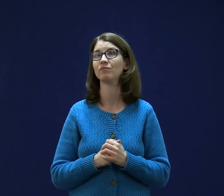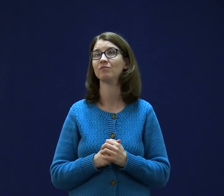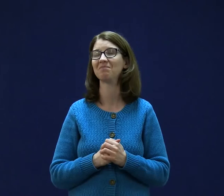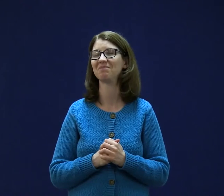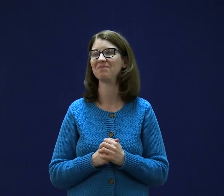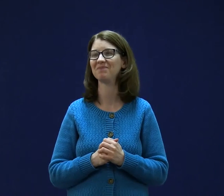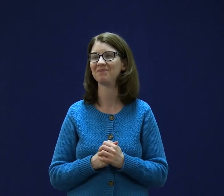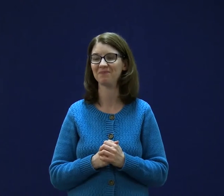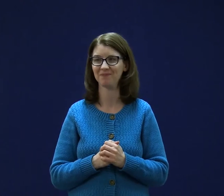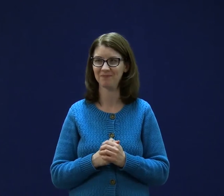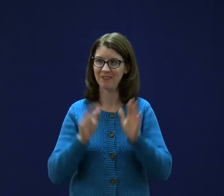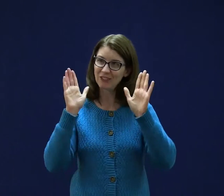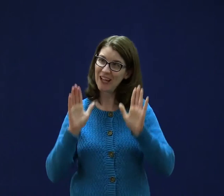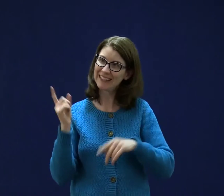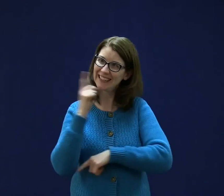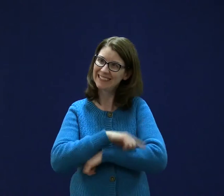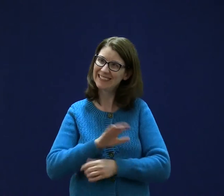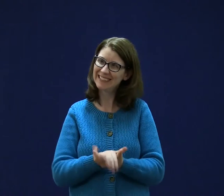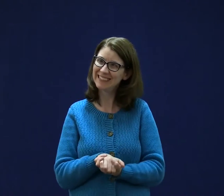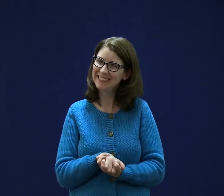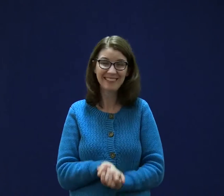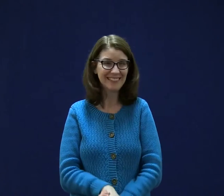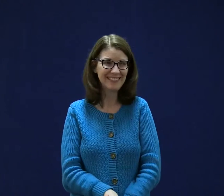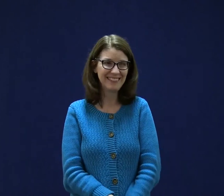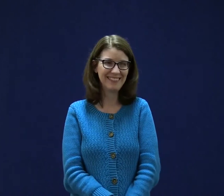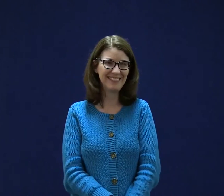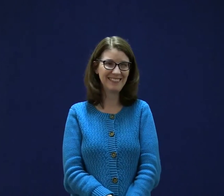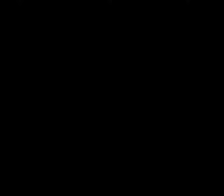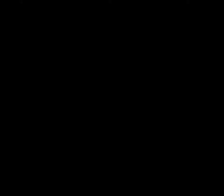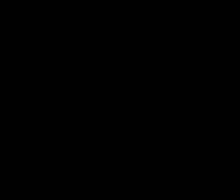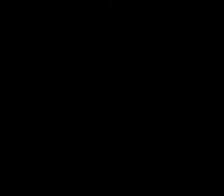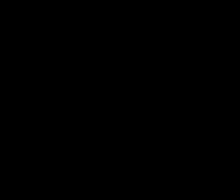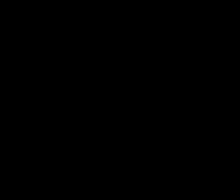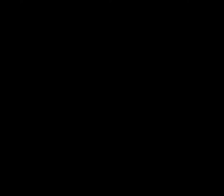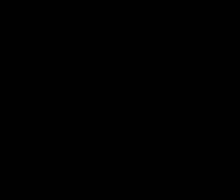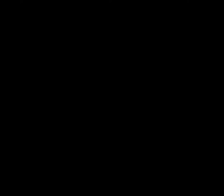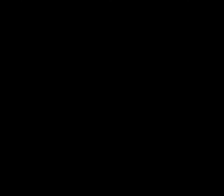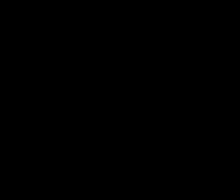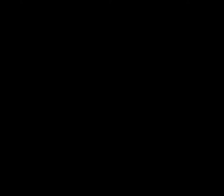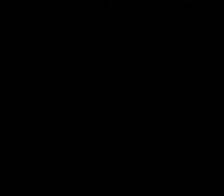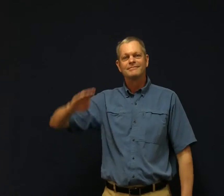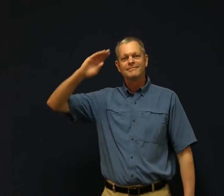we provide, the list is unending. I hope that you have a great day.